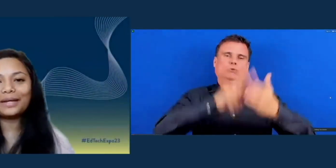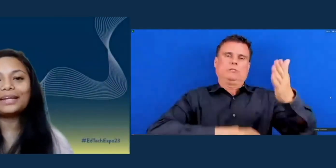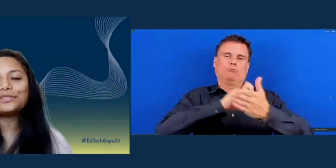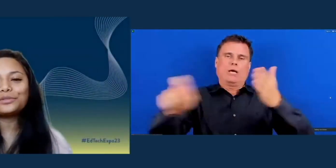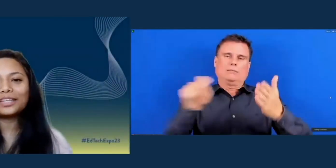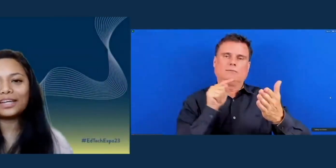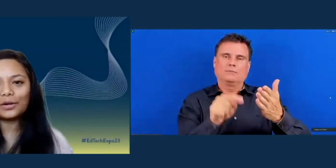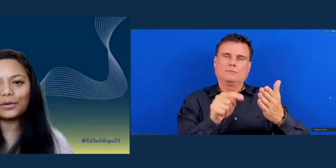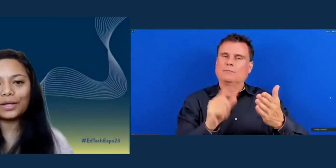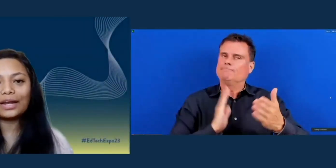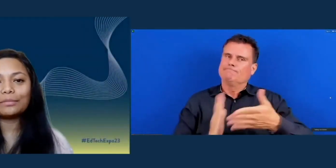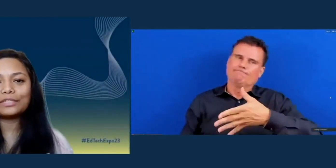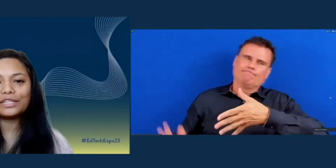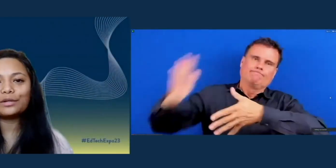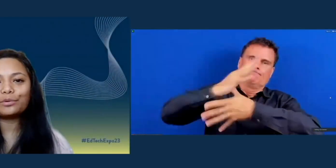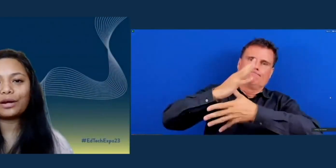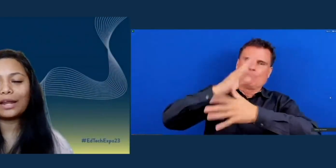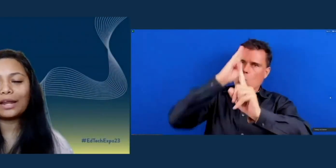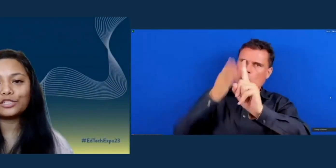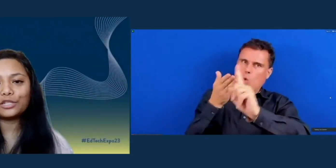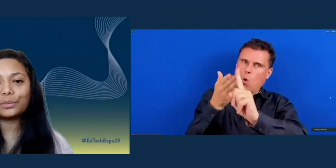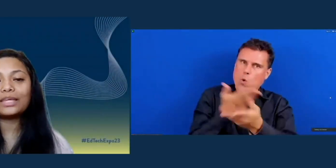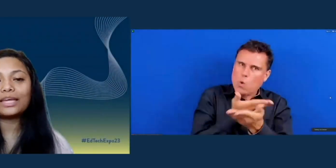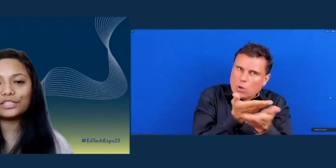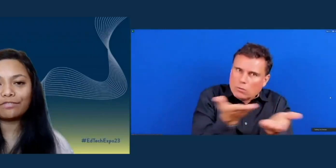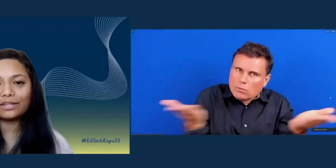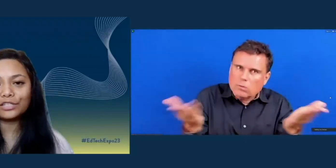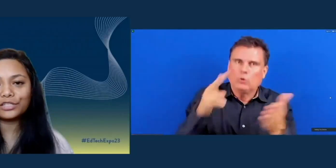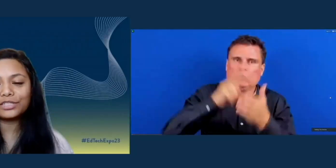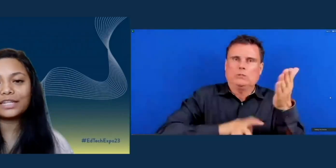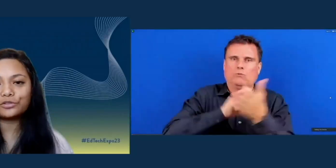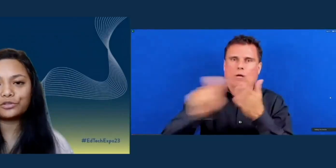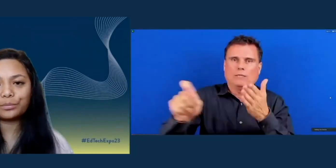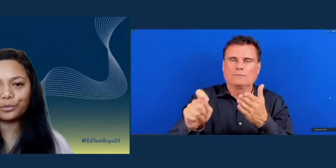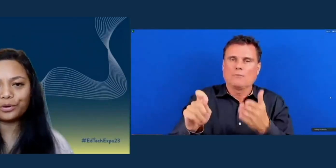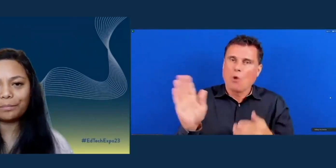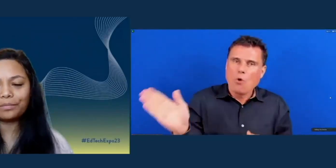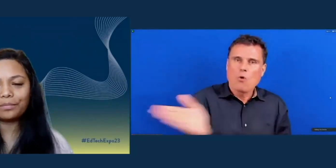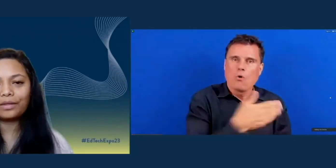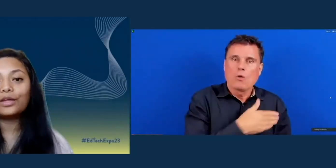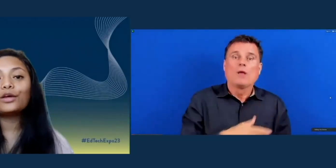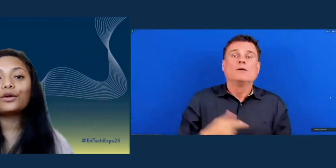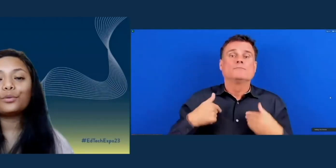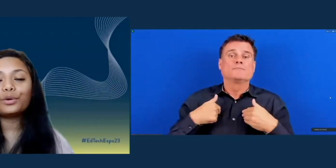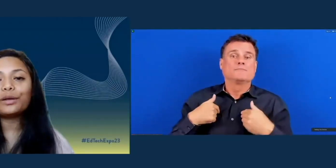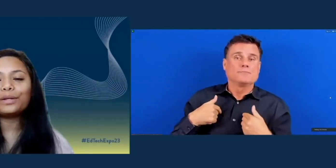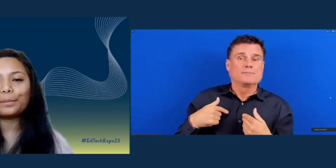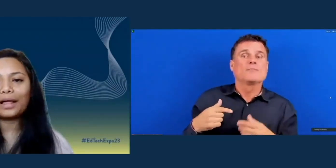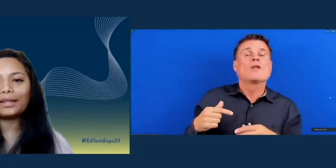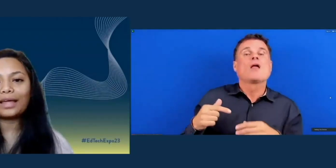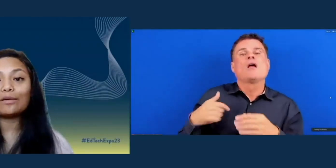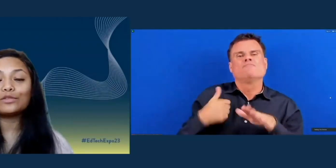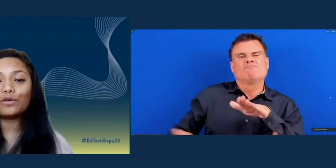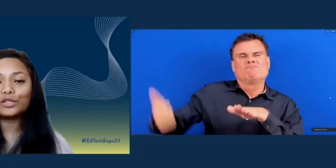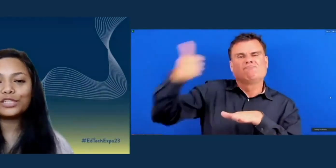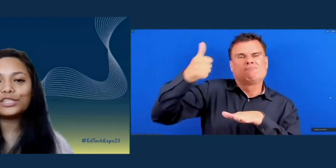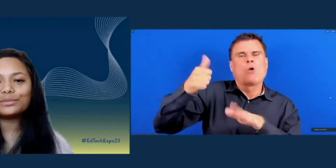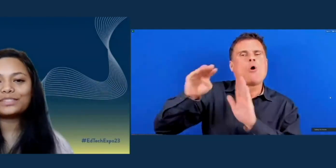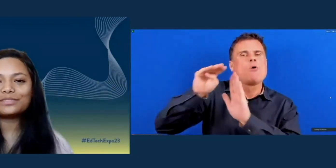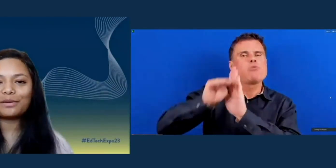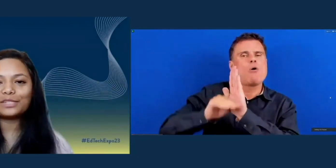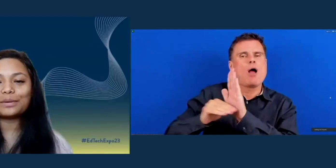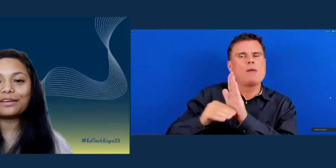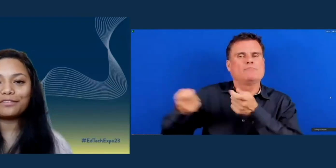Hi, my name is Ritika Lakot, and I'm a Senior Program Manager with the Asia Foundation's Let's Read program. Growing up in Nepal, I was fortunate